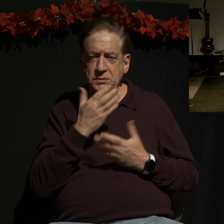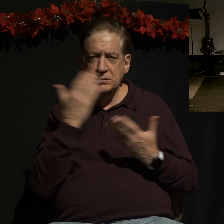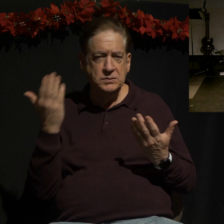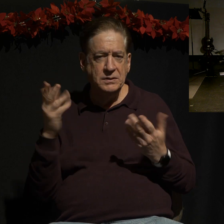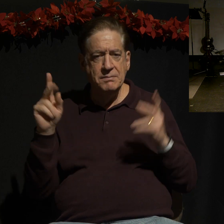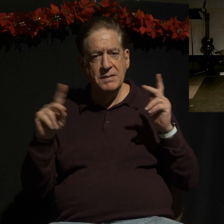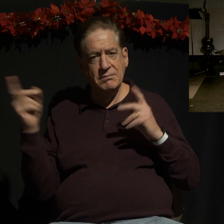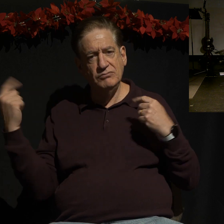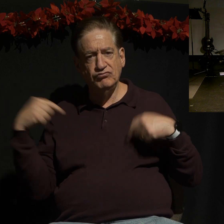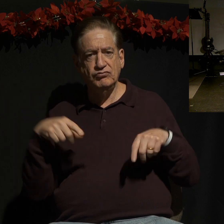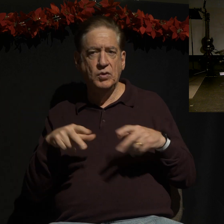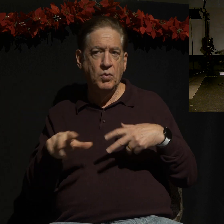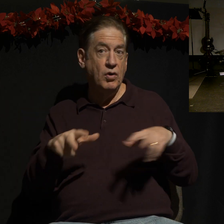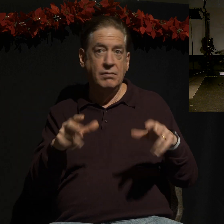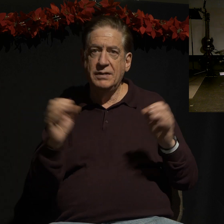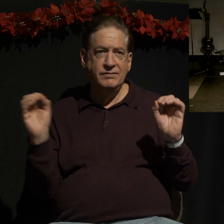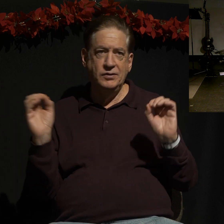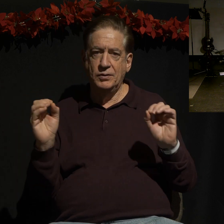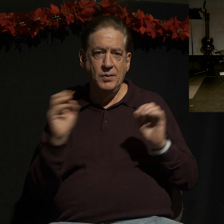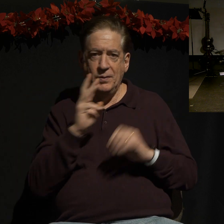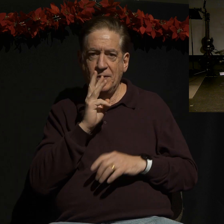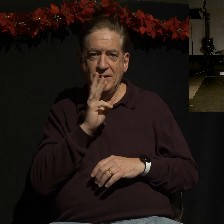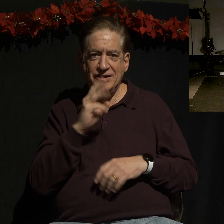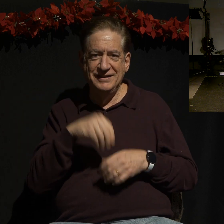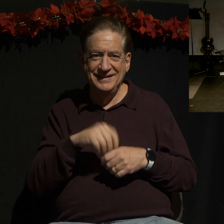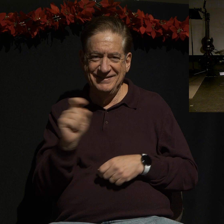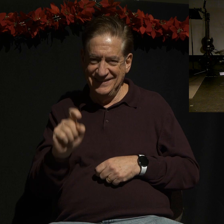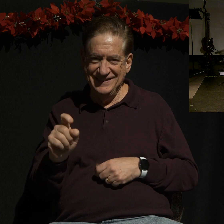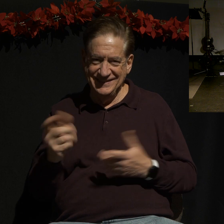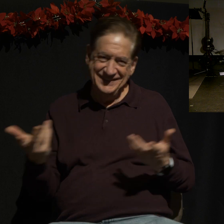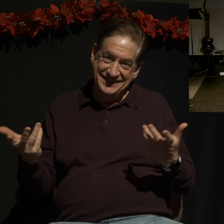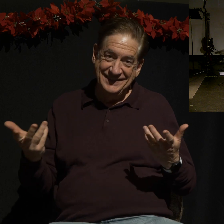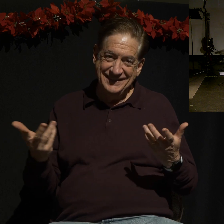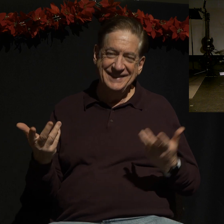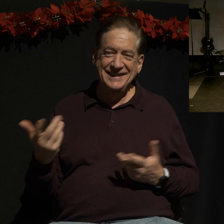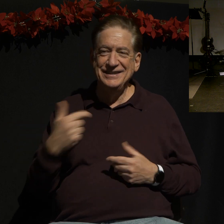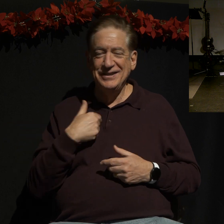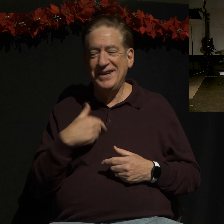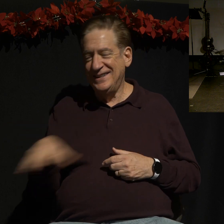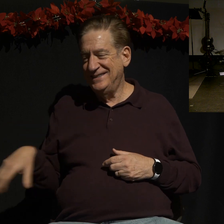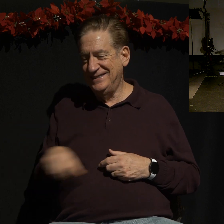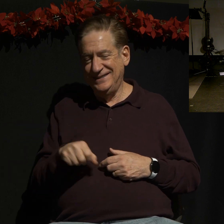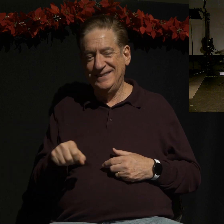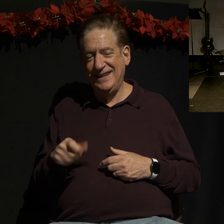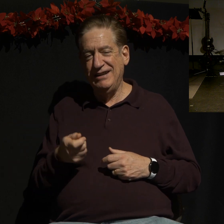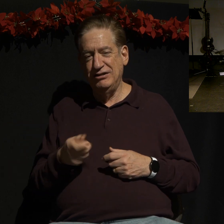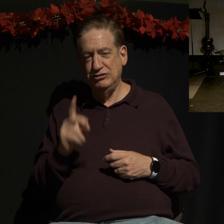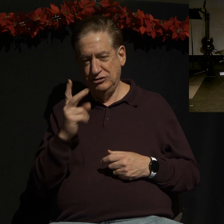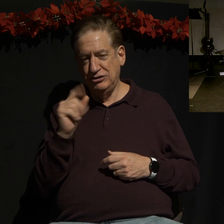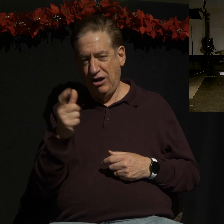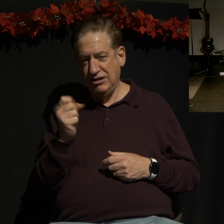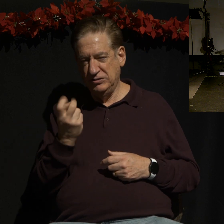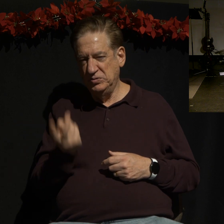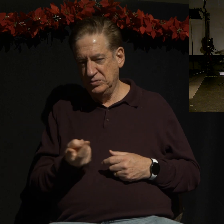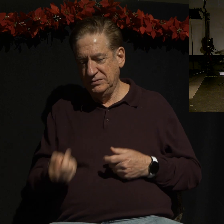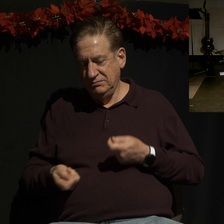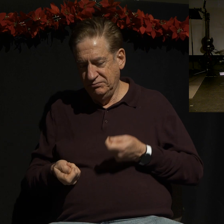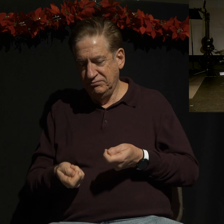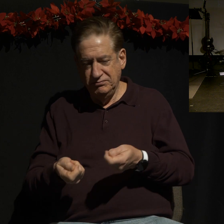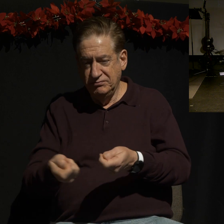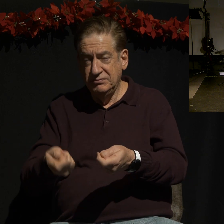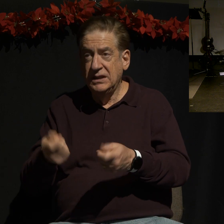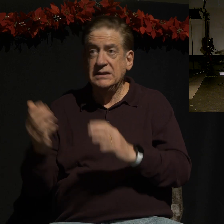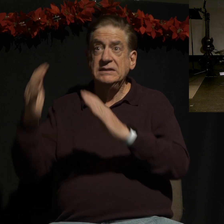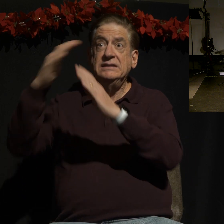come out and walk here because we don't have water in Phoenix. So, I take the dogs out there. I walk them. I get up to the top of this